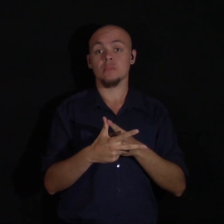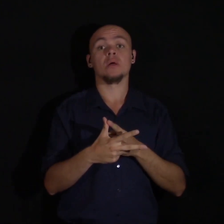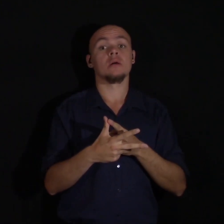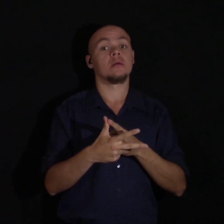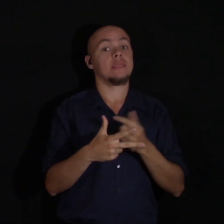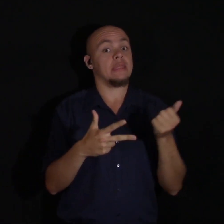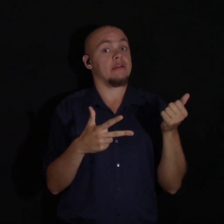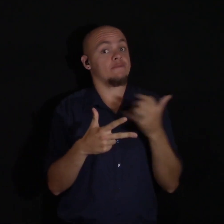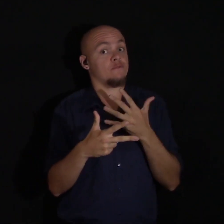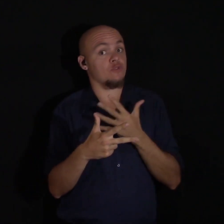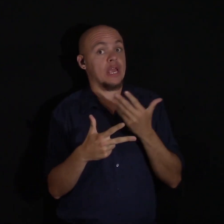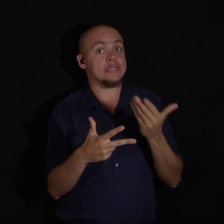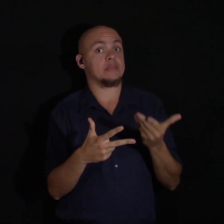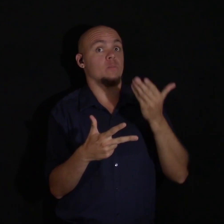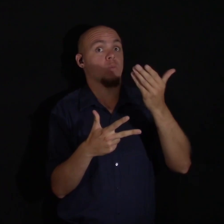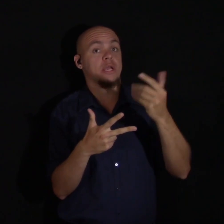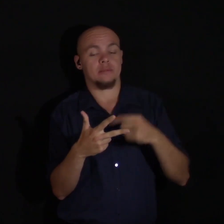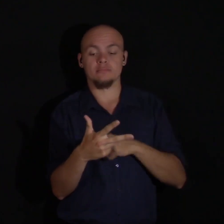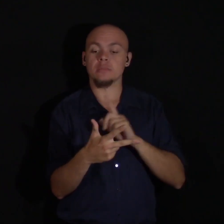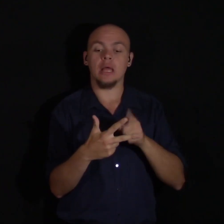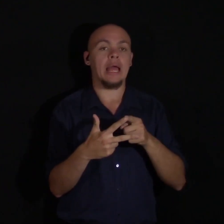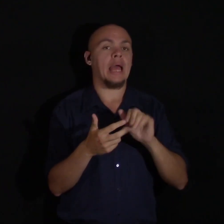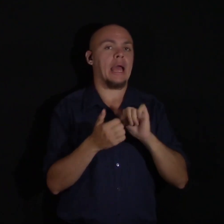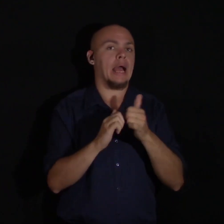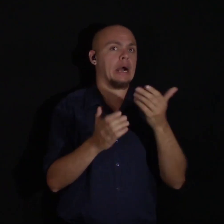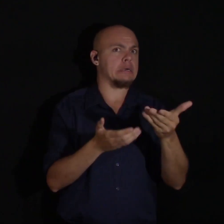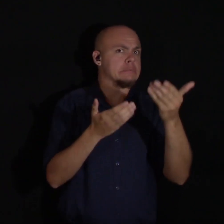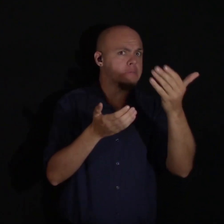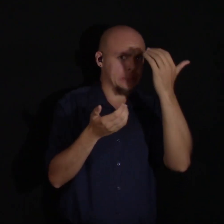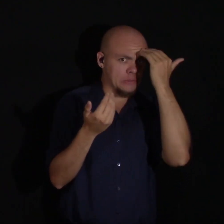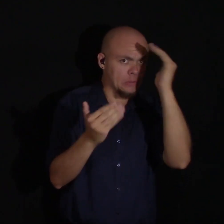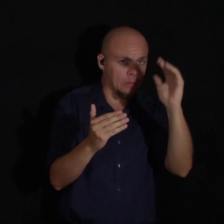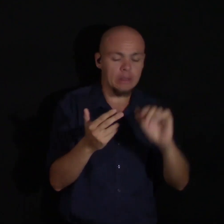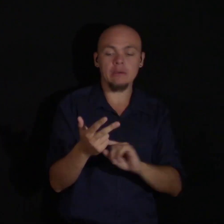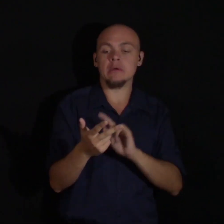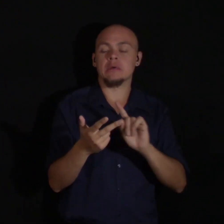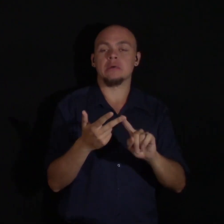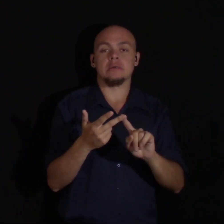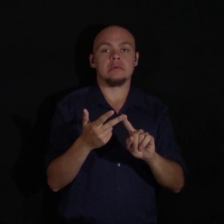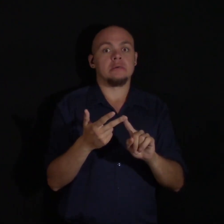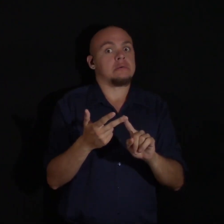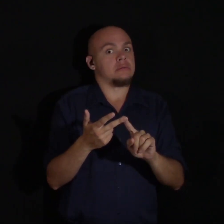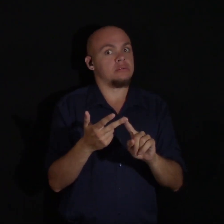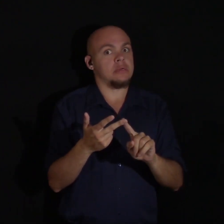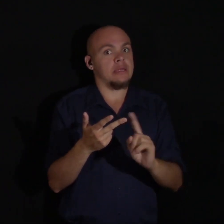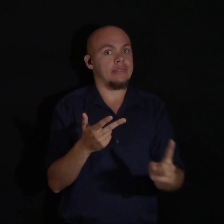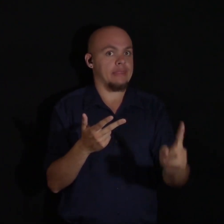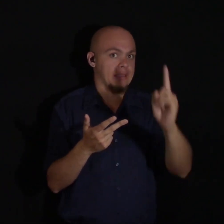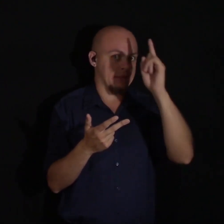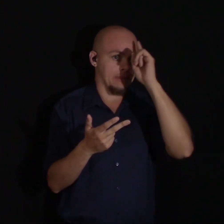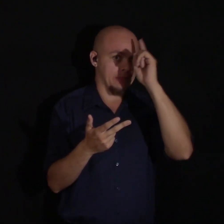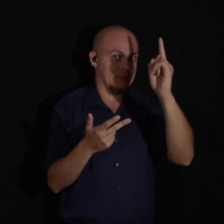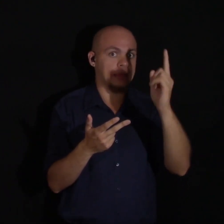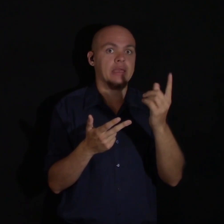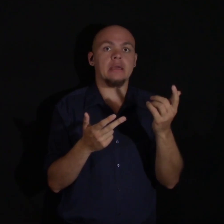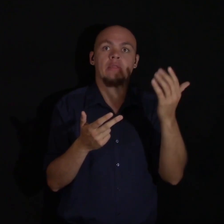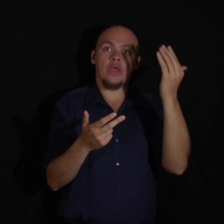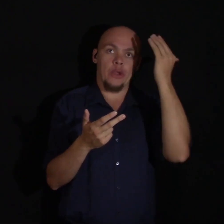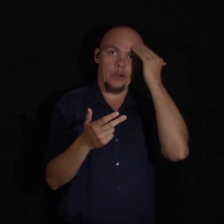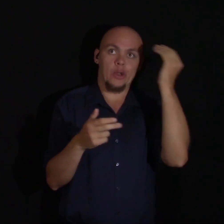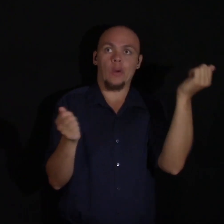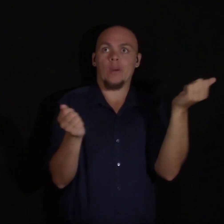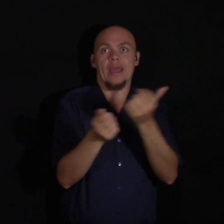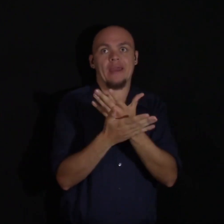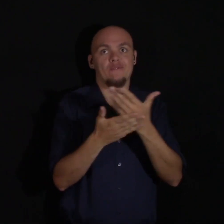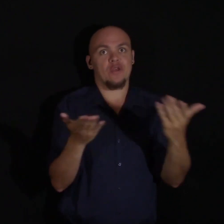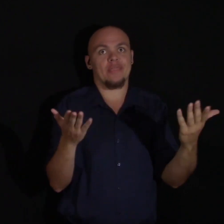are afraid to bring it up, don't know how to bring it up, or the scariest notion, they think they already know everything there is to know